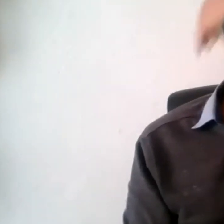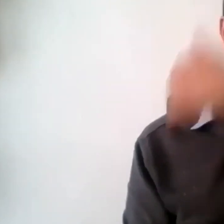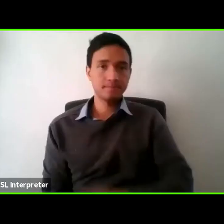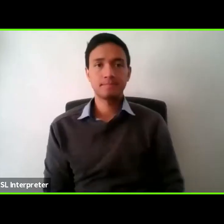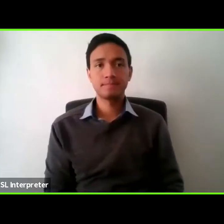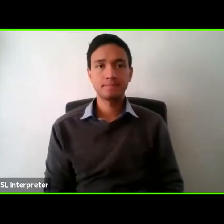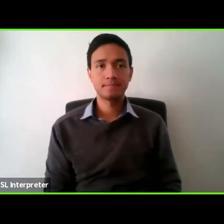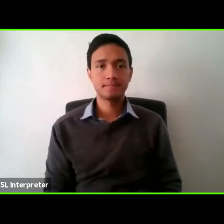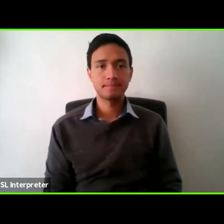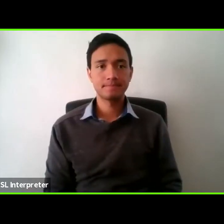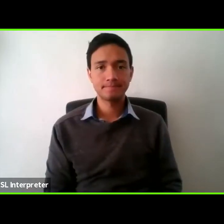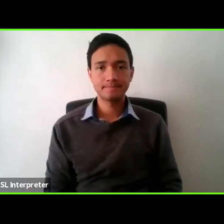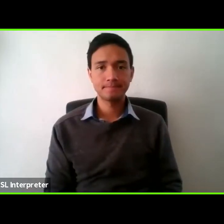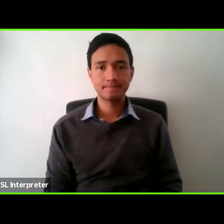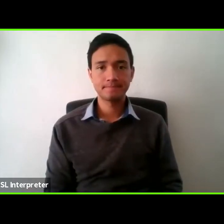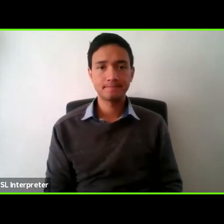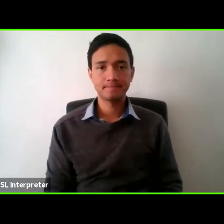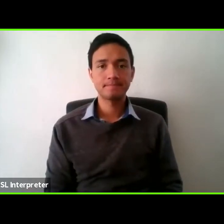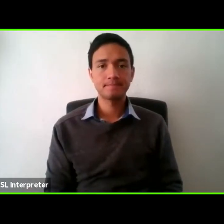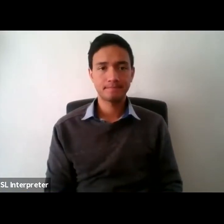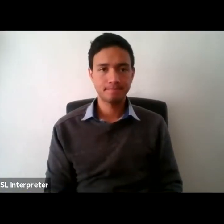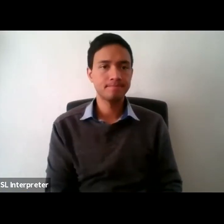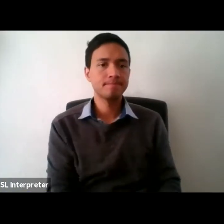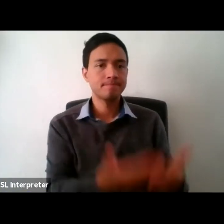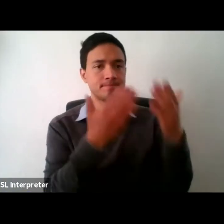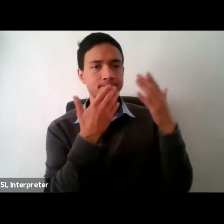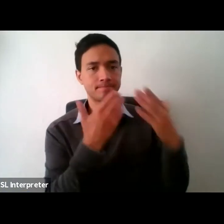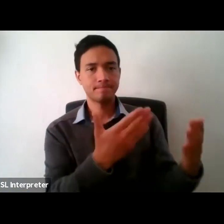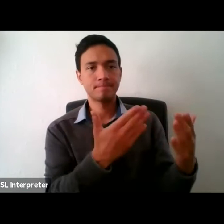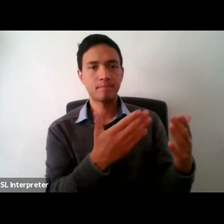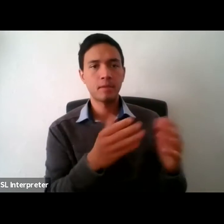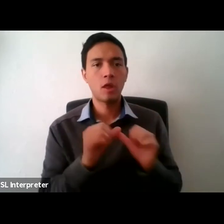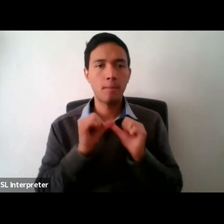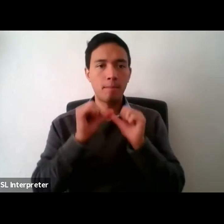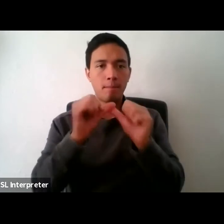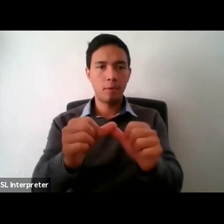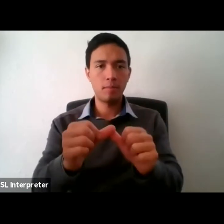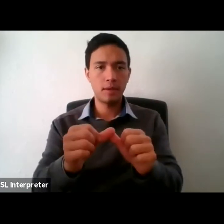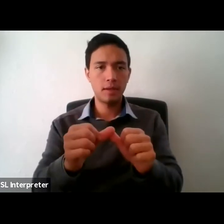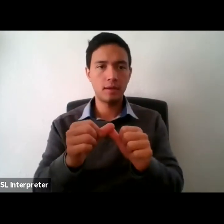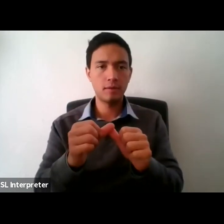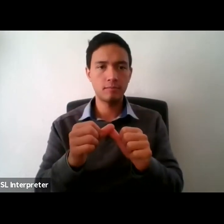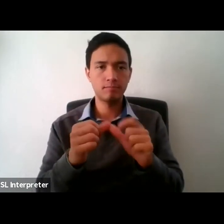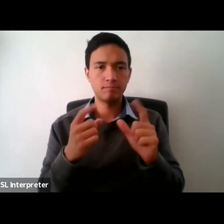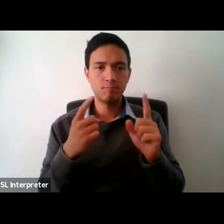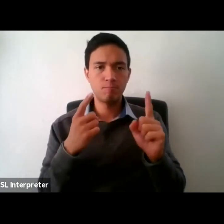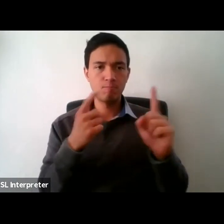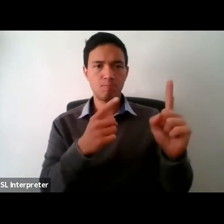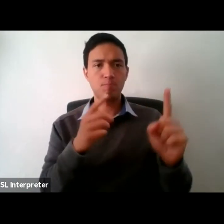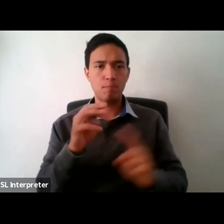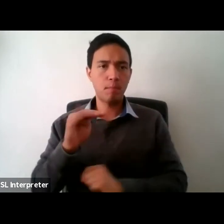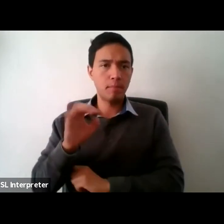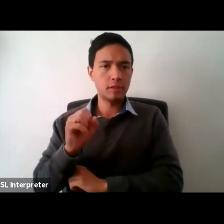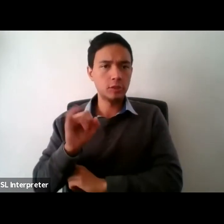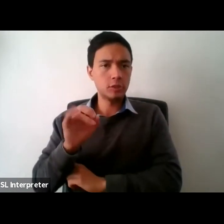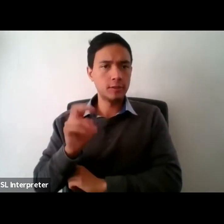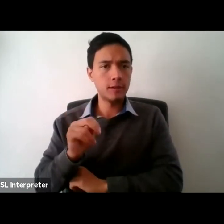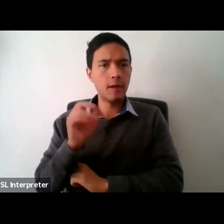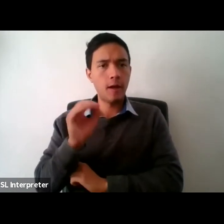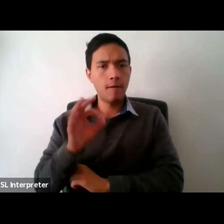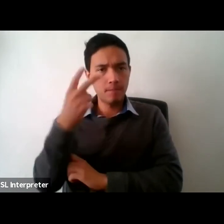We thank the Permanent Mission of Mexico and the ambassador for his video